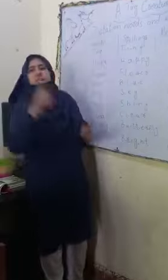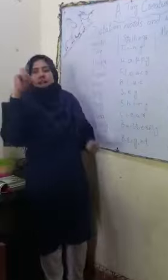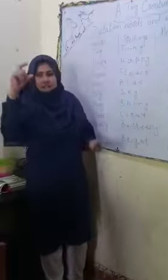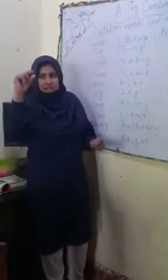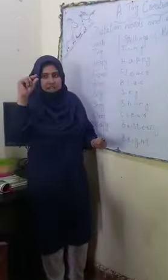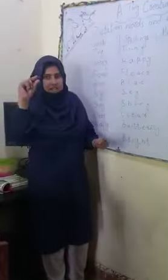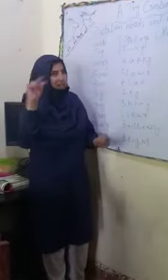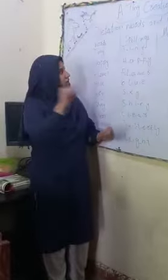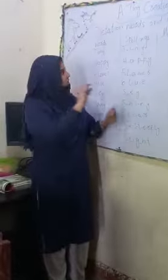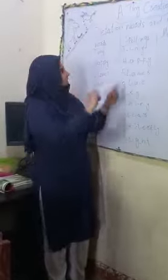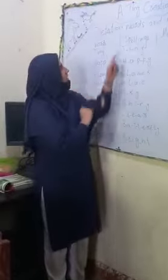dictation,